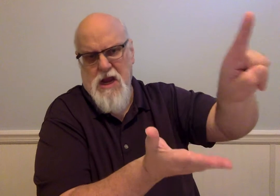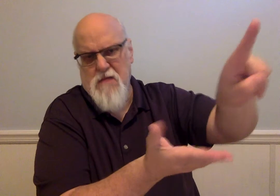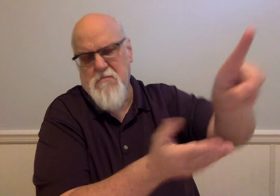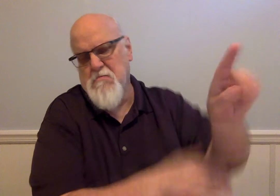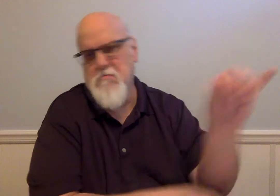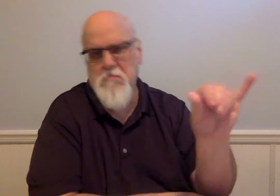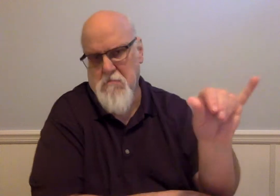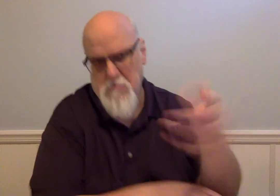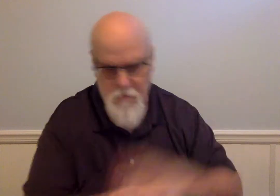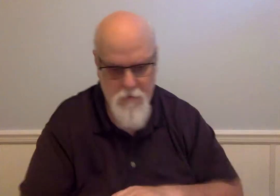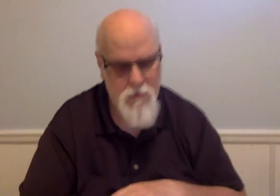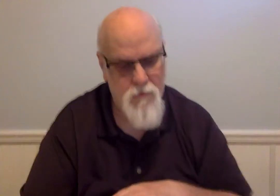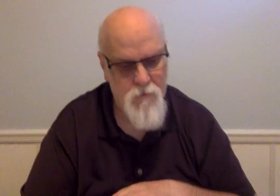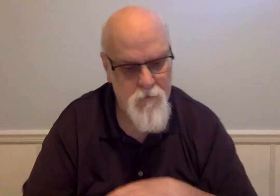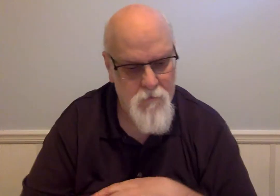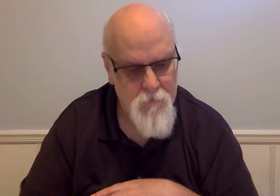an index finger or with the letter P.